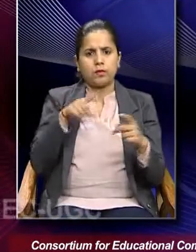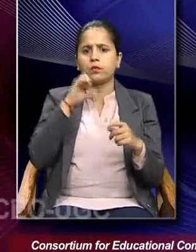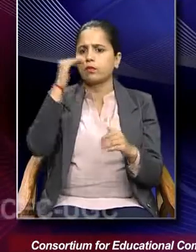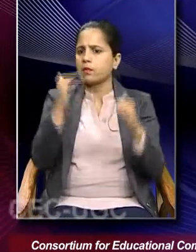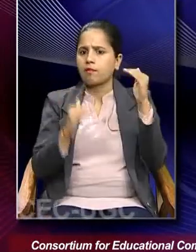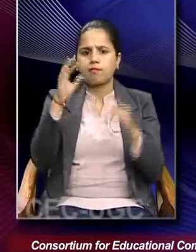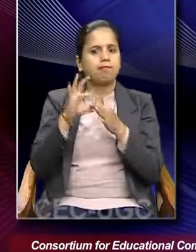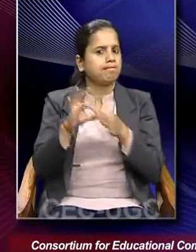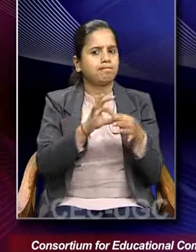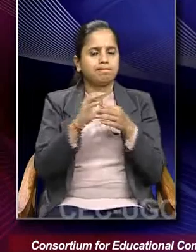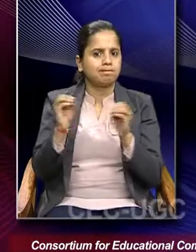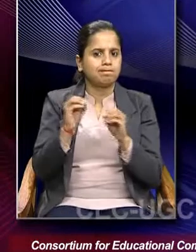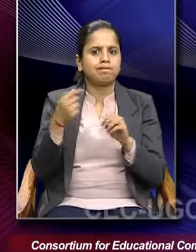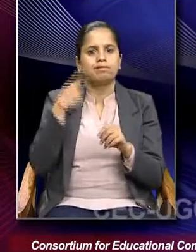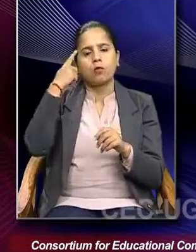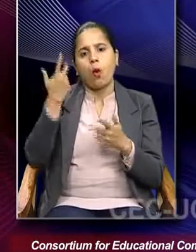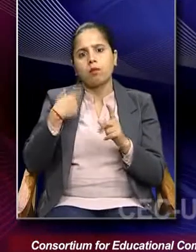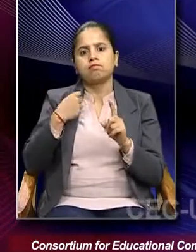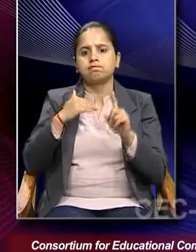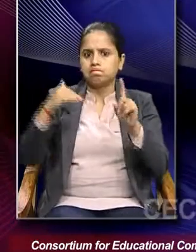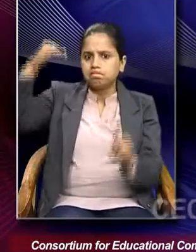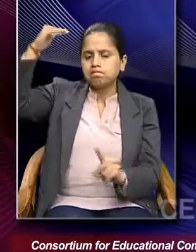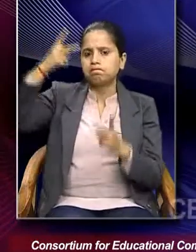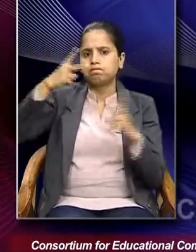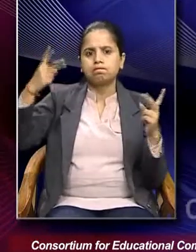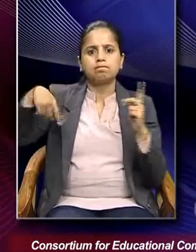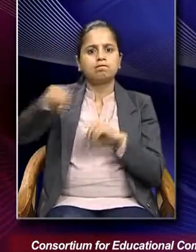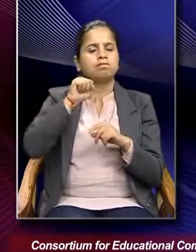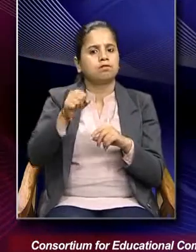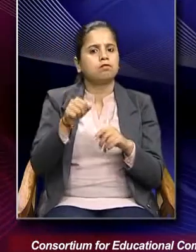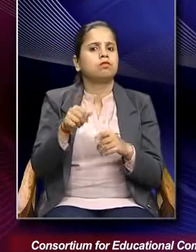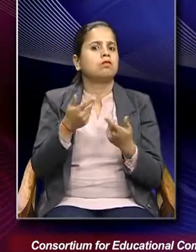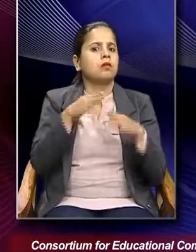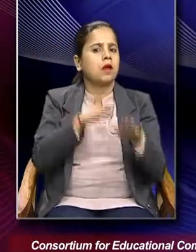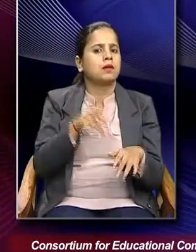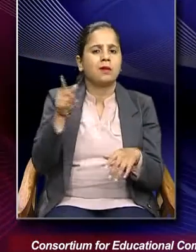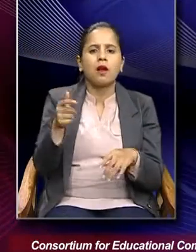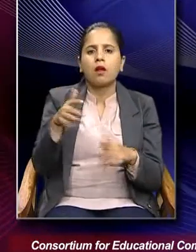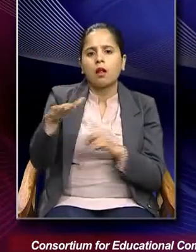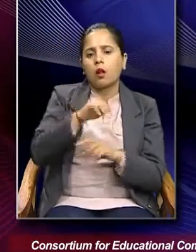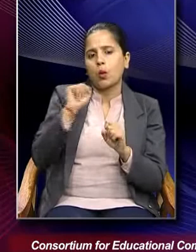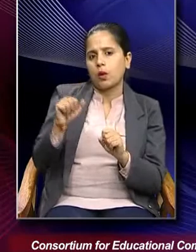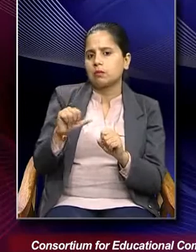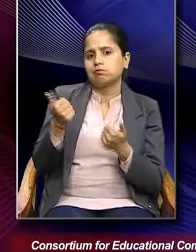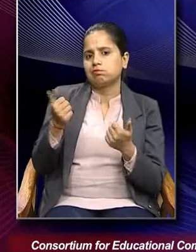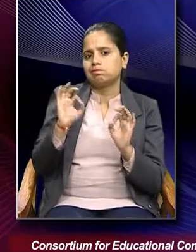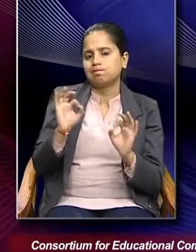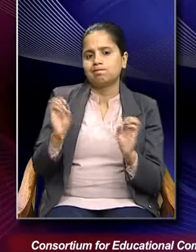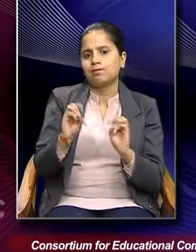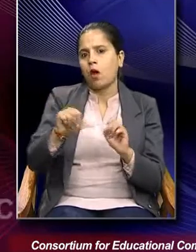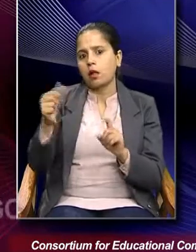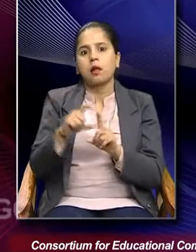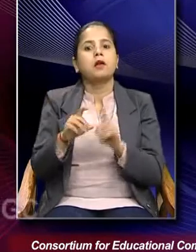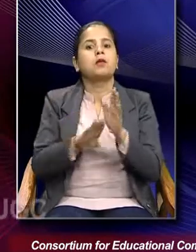relationship or dominant dependent relationships, their conditions were not as good as other developed countries.